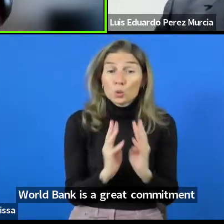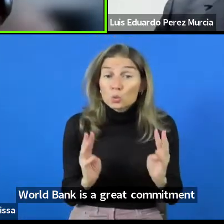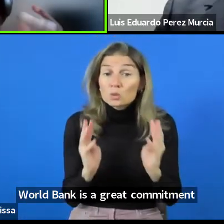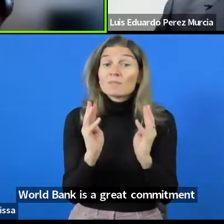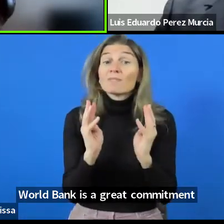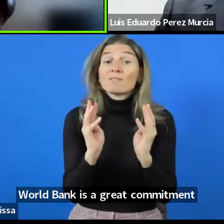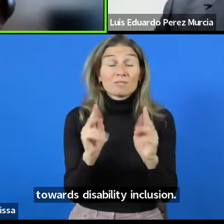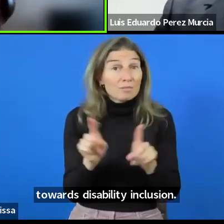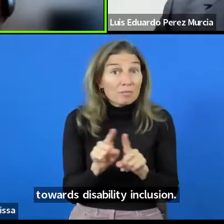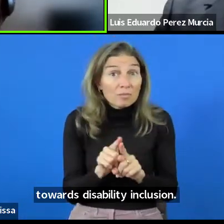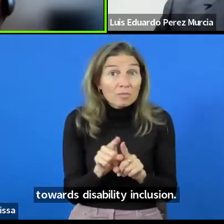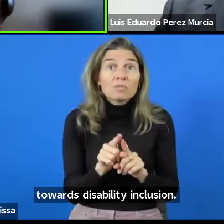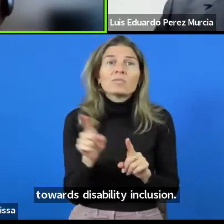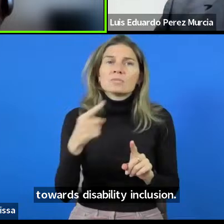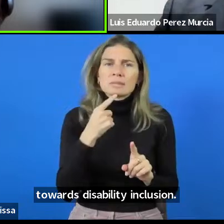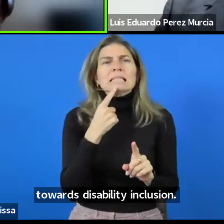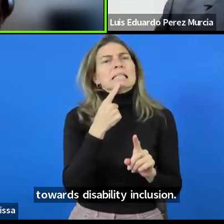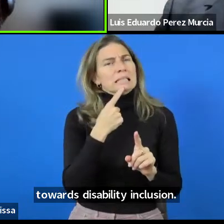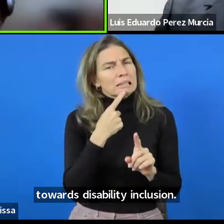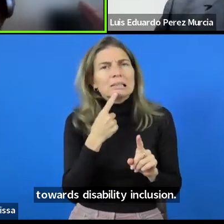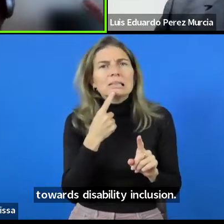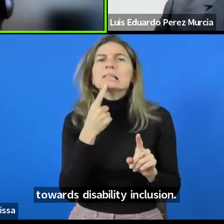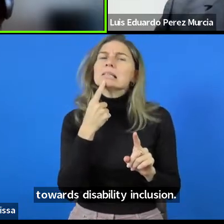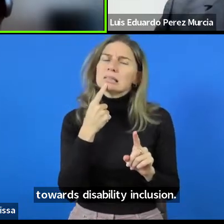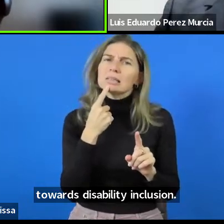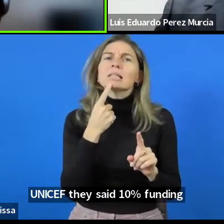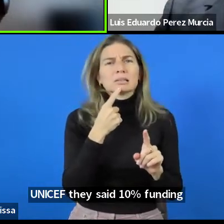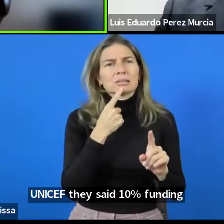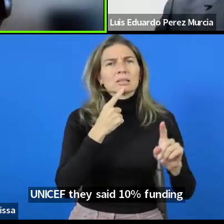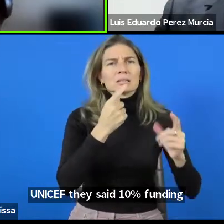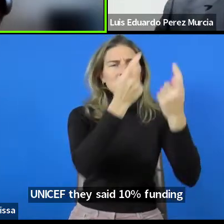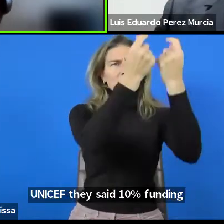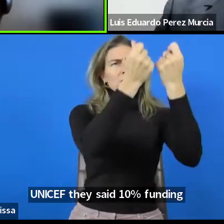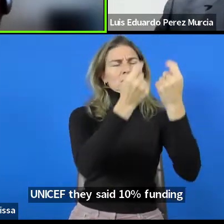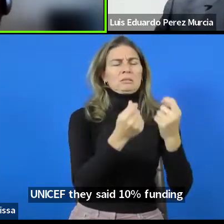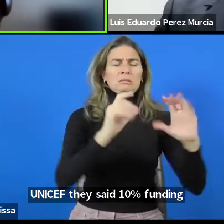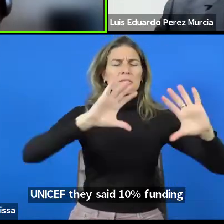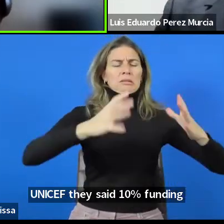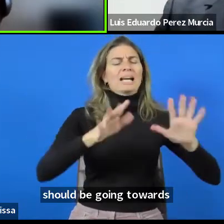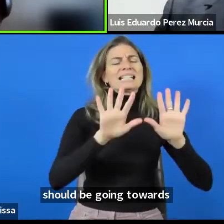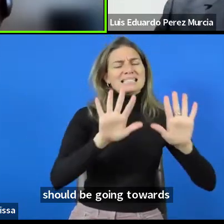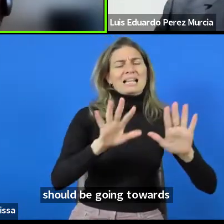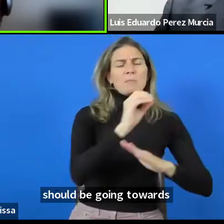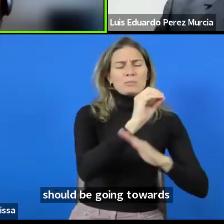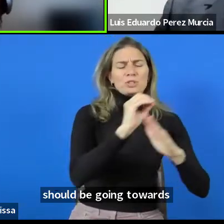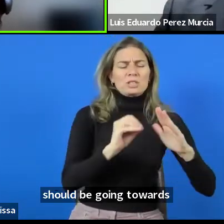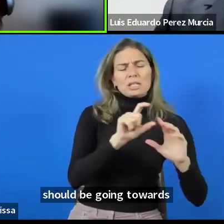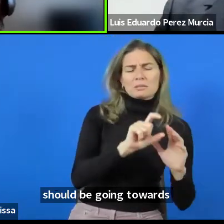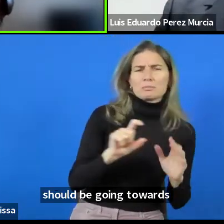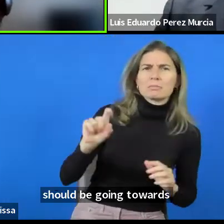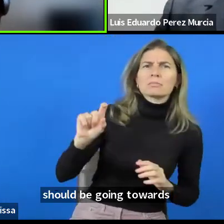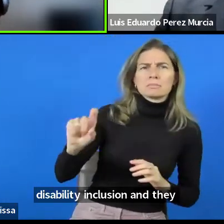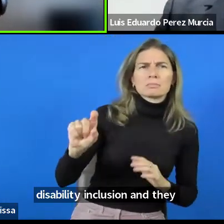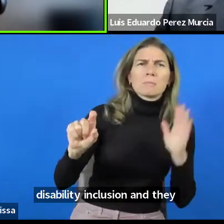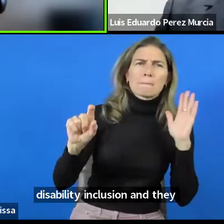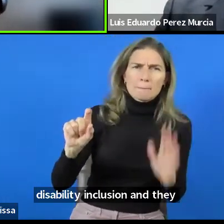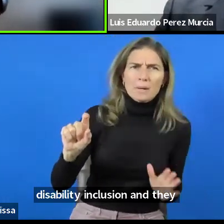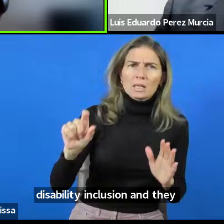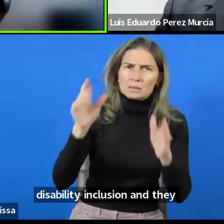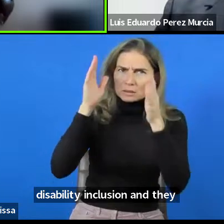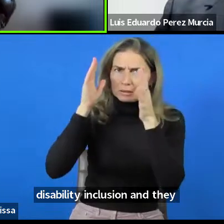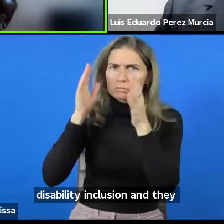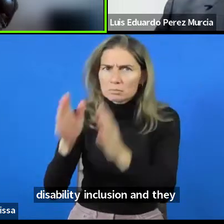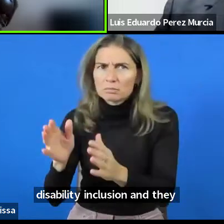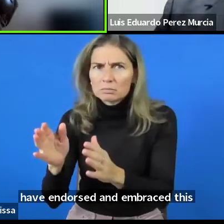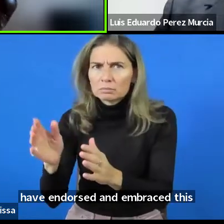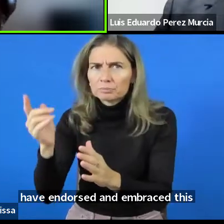of funding should be going towards disability inclusion. And they've endorsed and embraced this call to action. And we see that the government of Canada